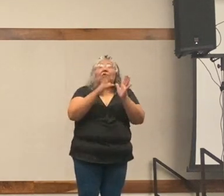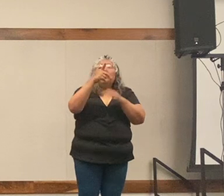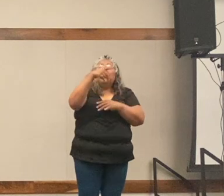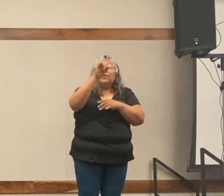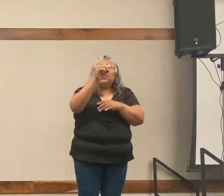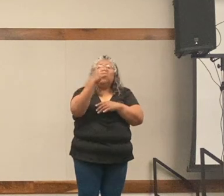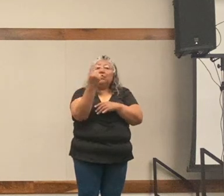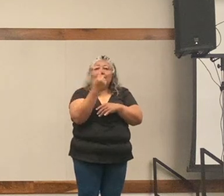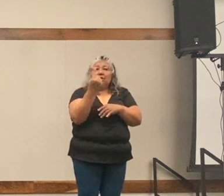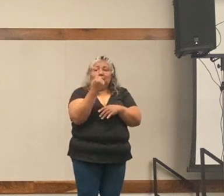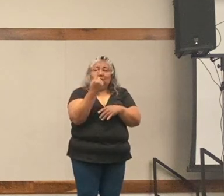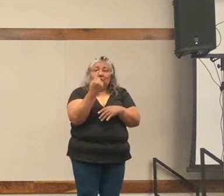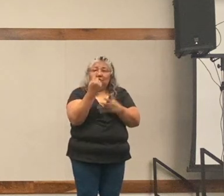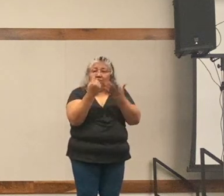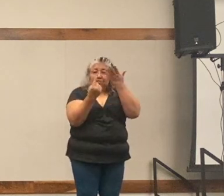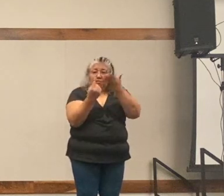himself.